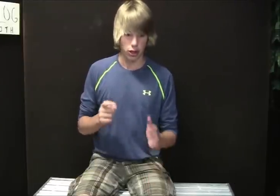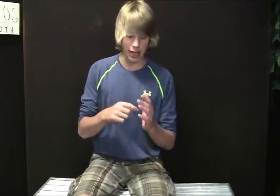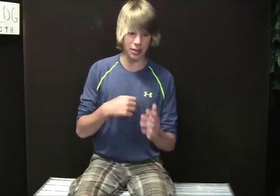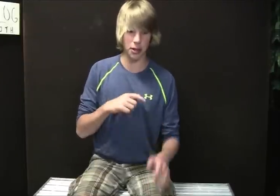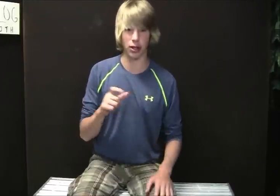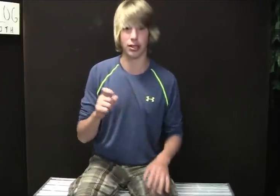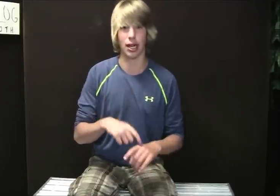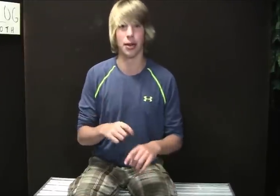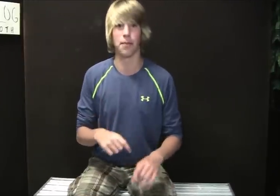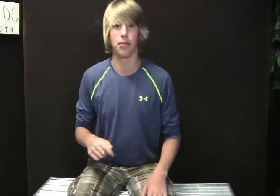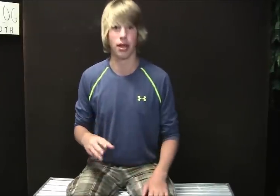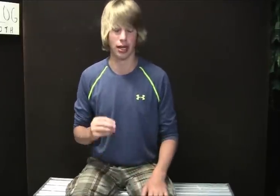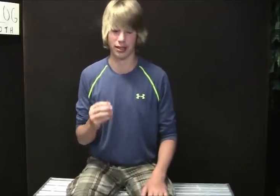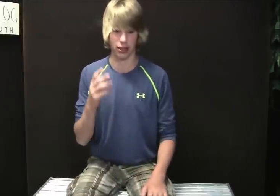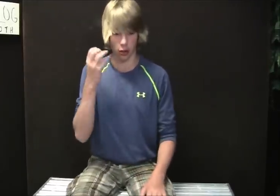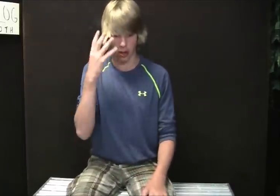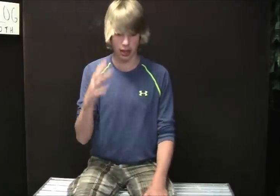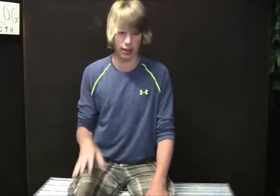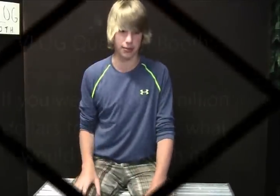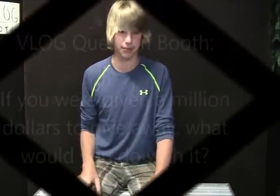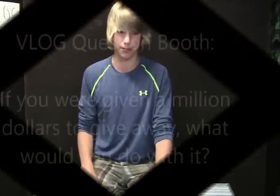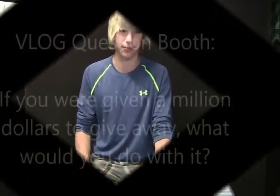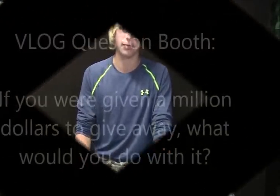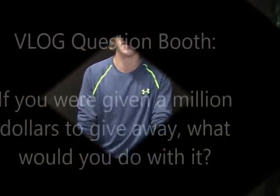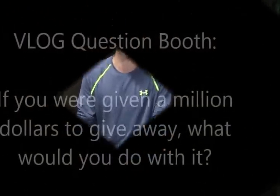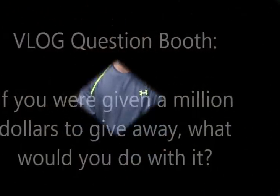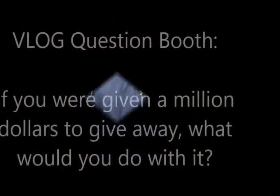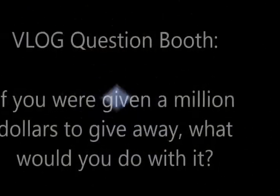chase me all the time. And it's annoying.